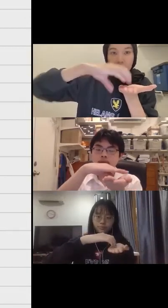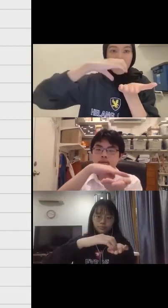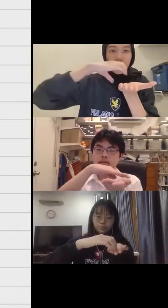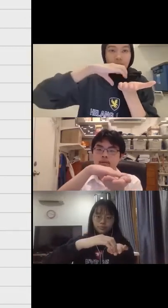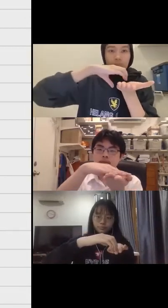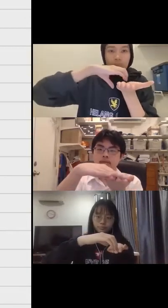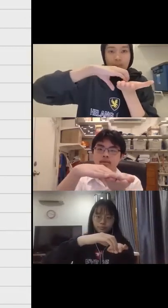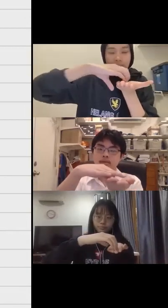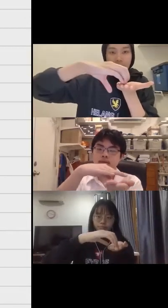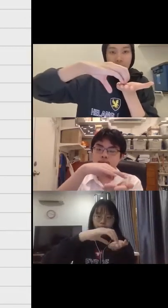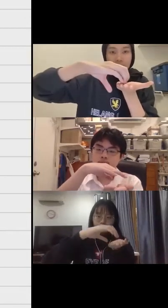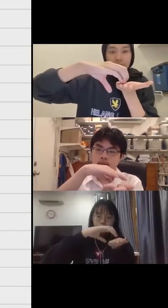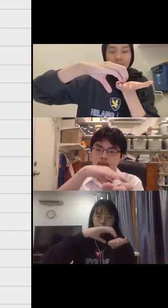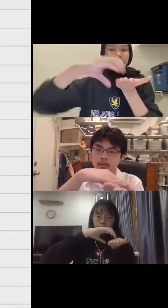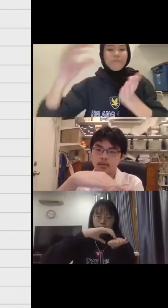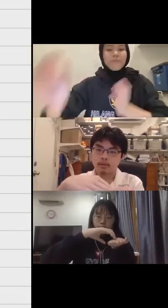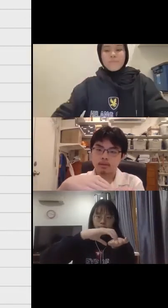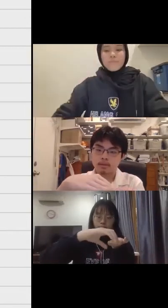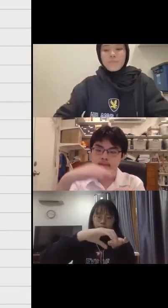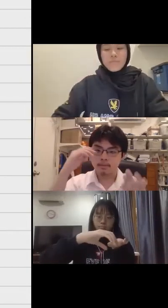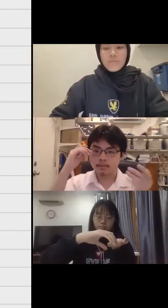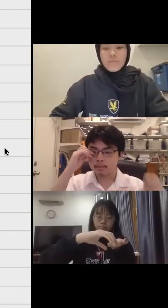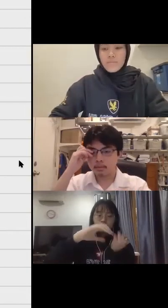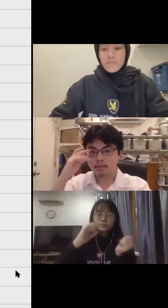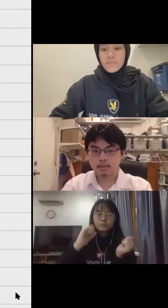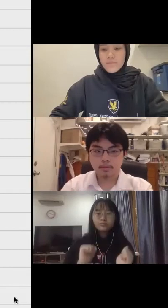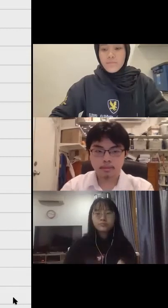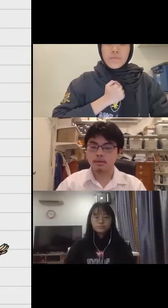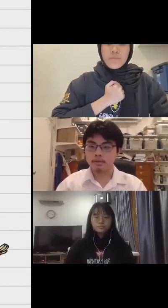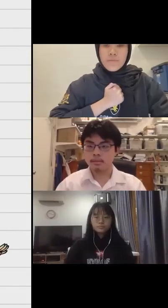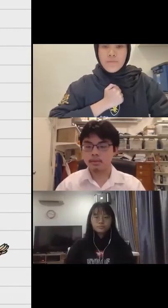me. Excuse me.